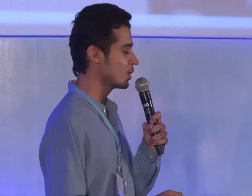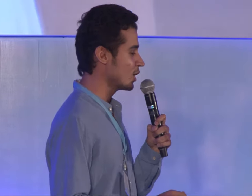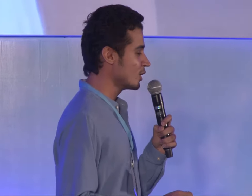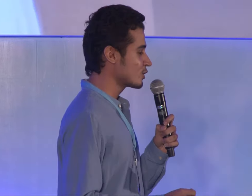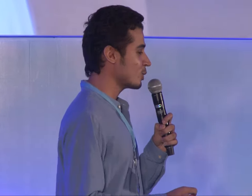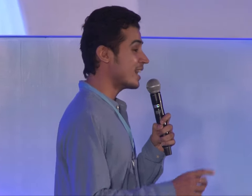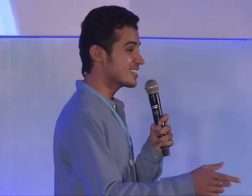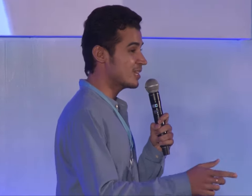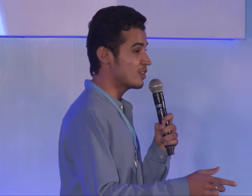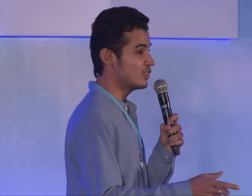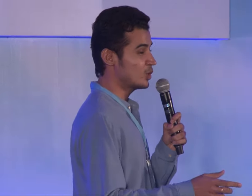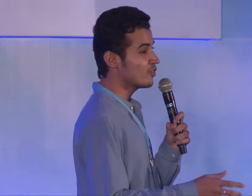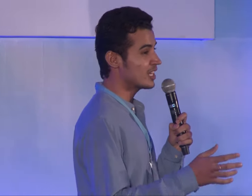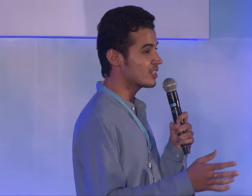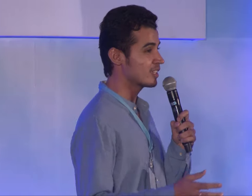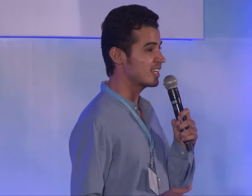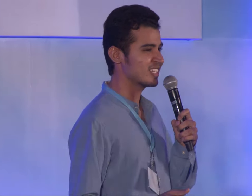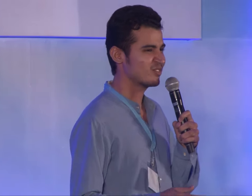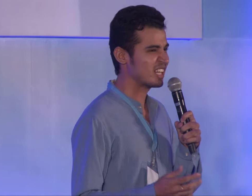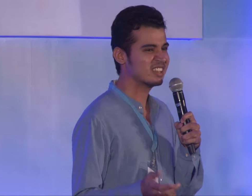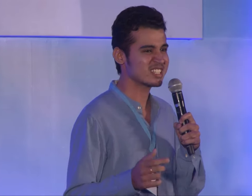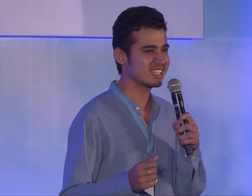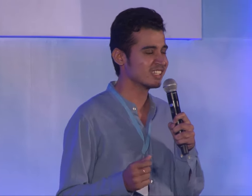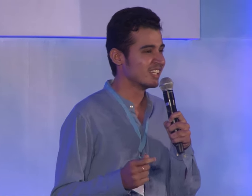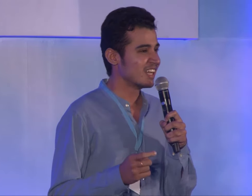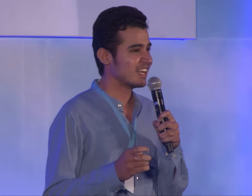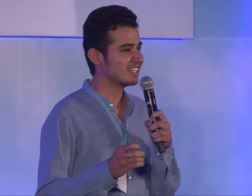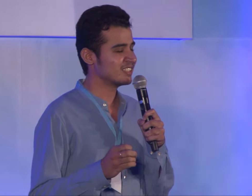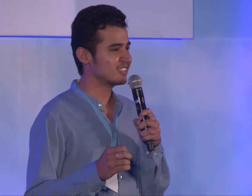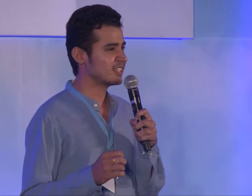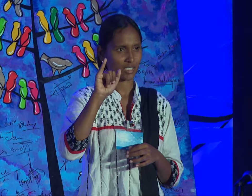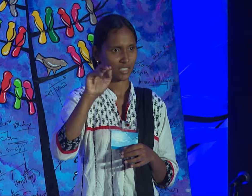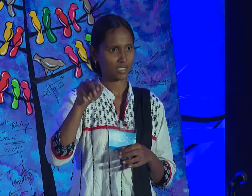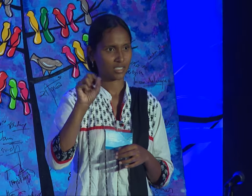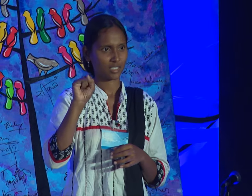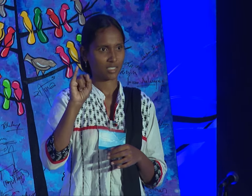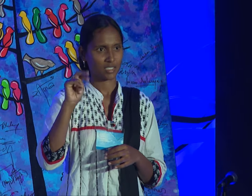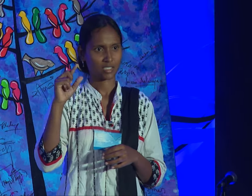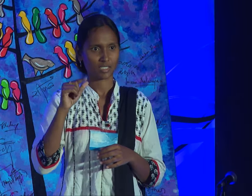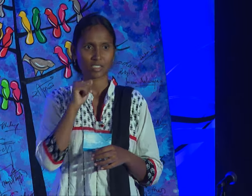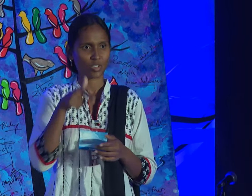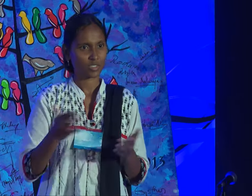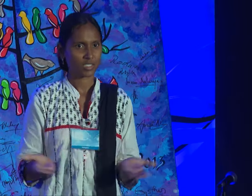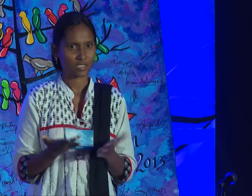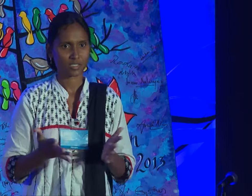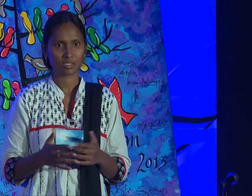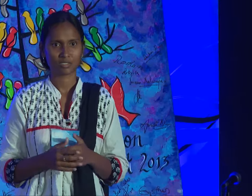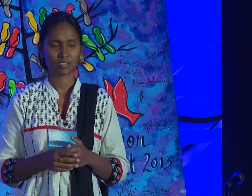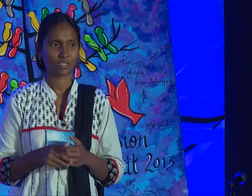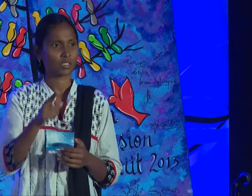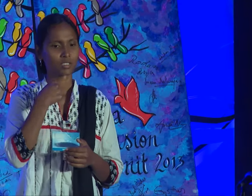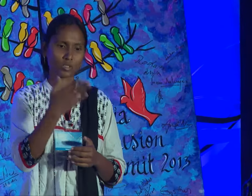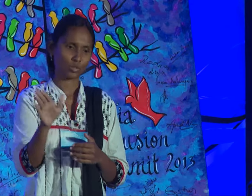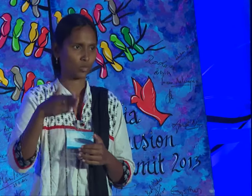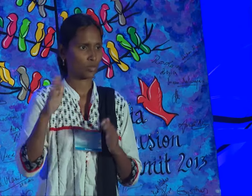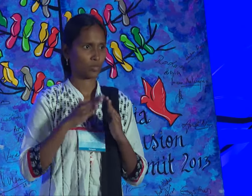here. So I asked him if he knew a Virender Singh, and he said, "Virender Singh?" And no, he's not here. And he asked me to leave. And